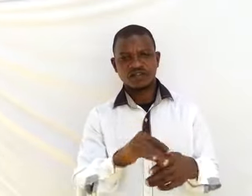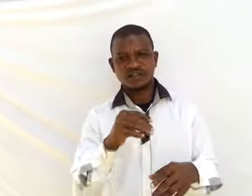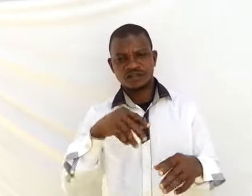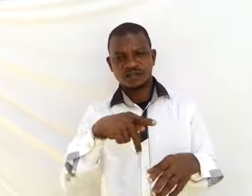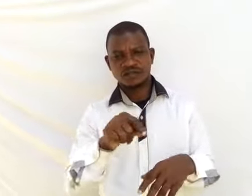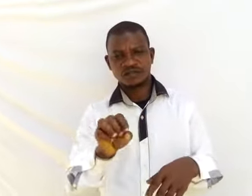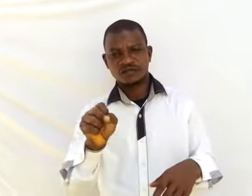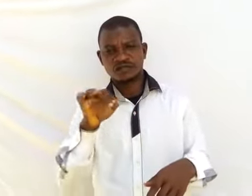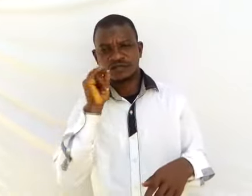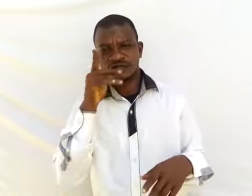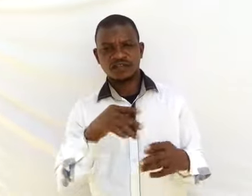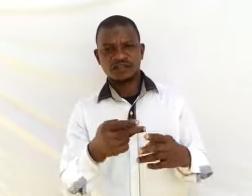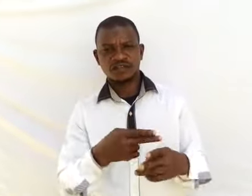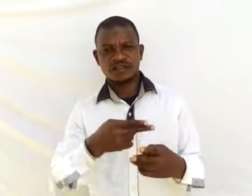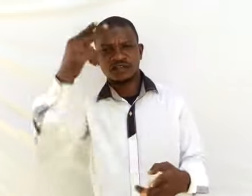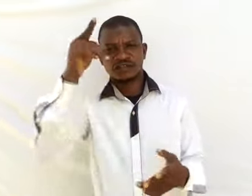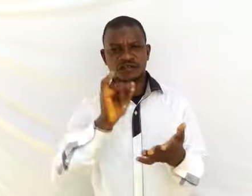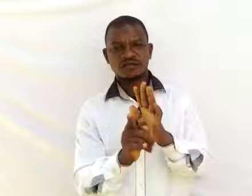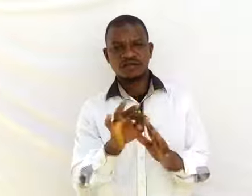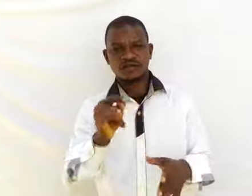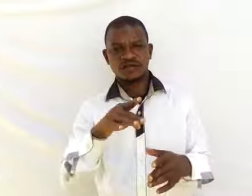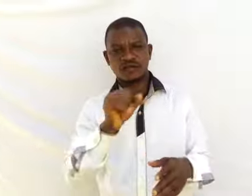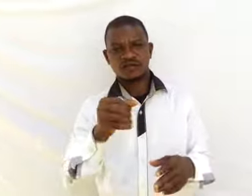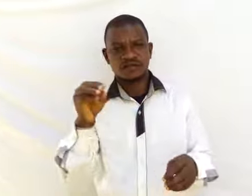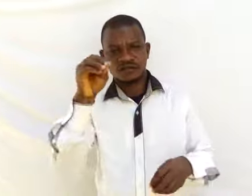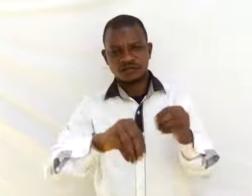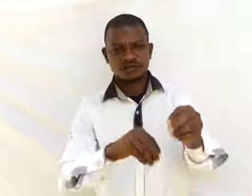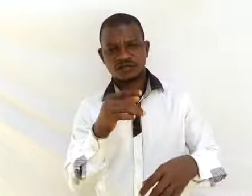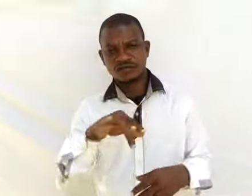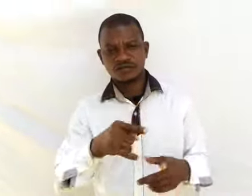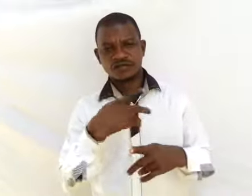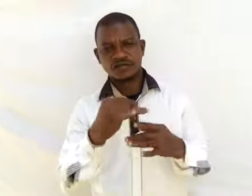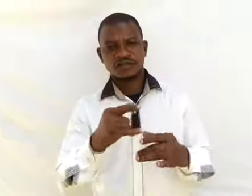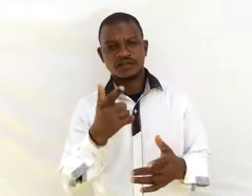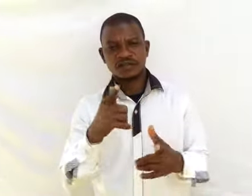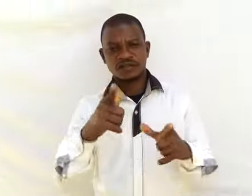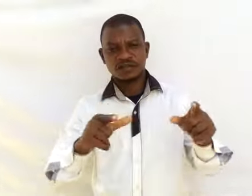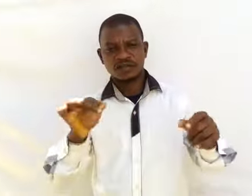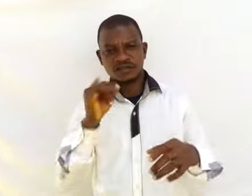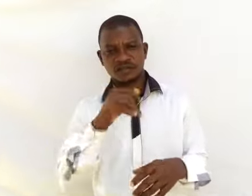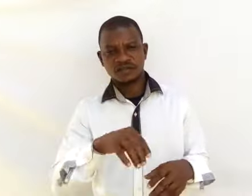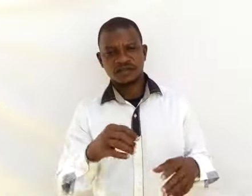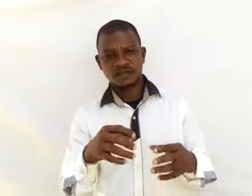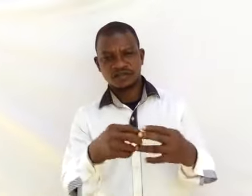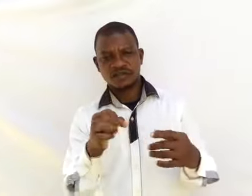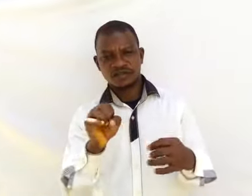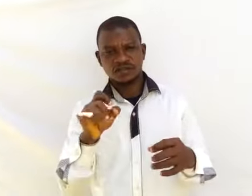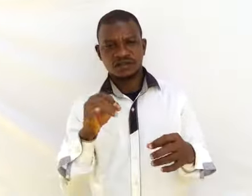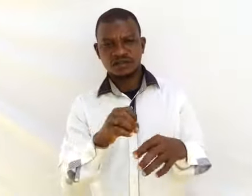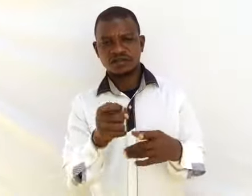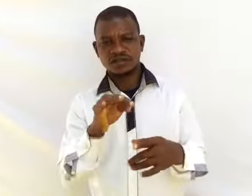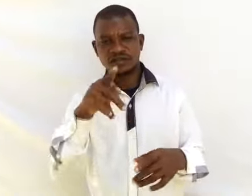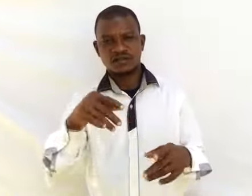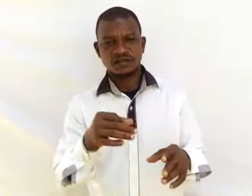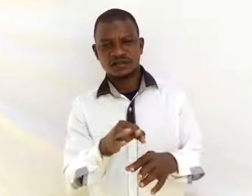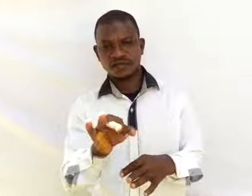of highest biomass, and in contribution of the largest energy flow. These dominant species